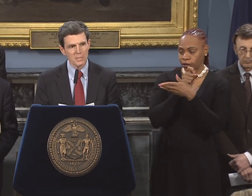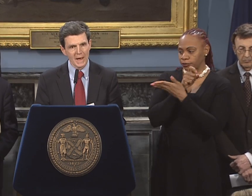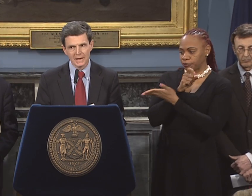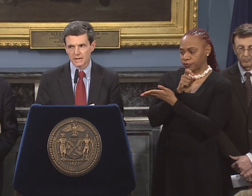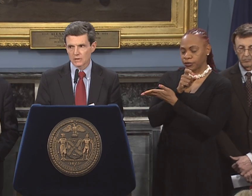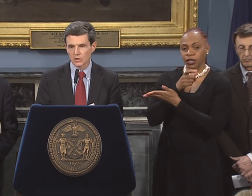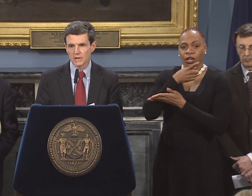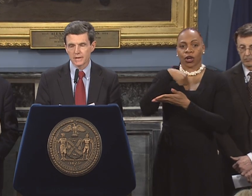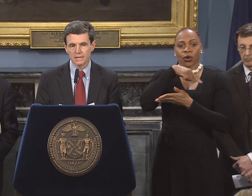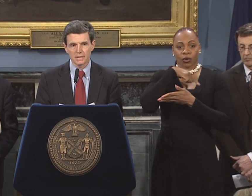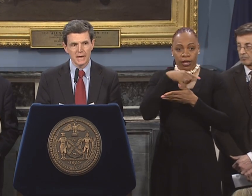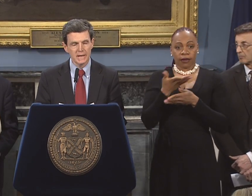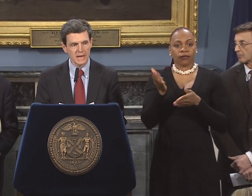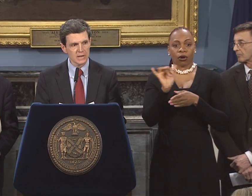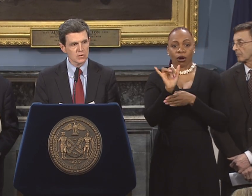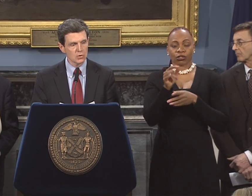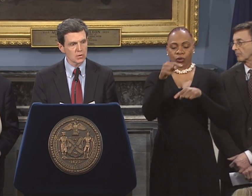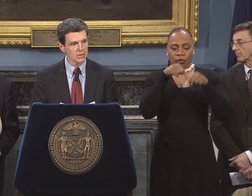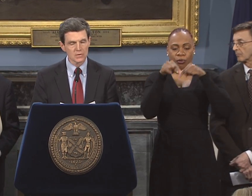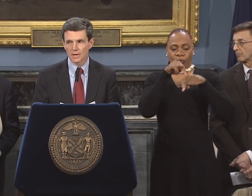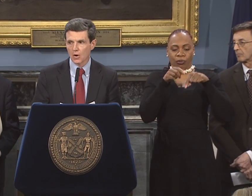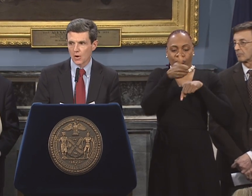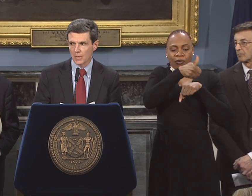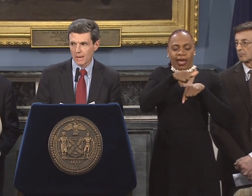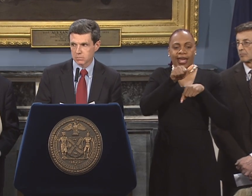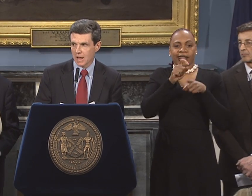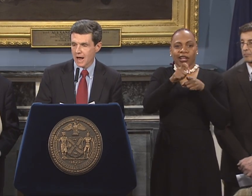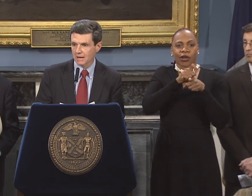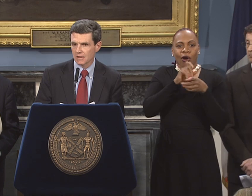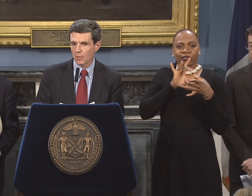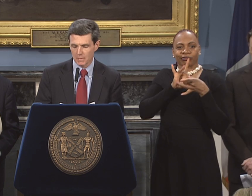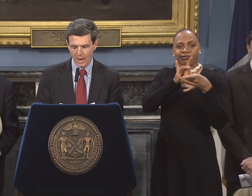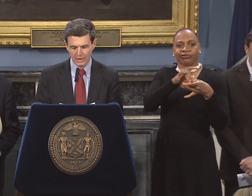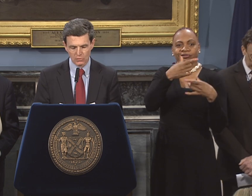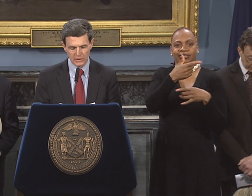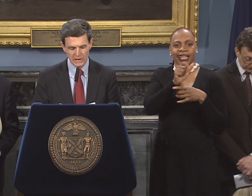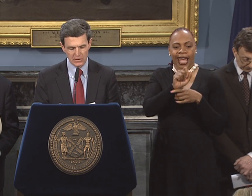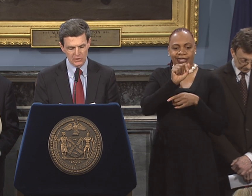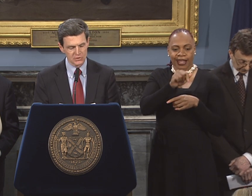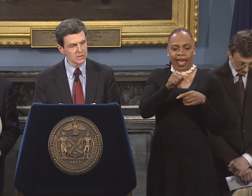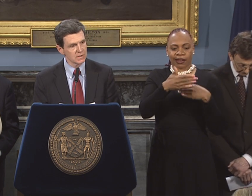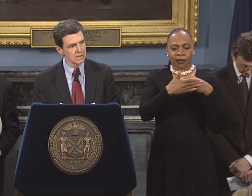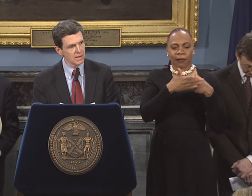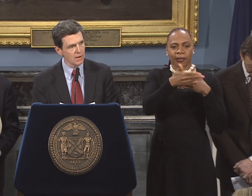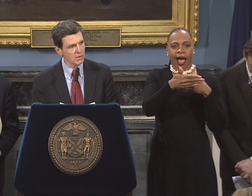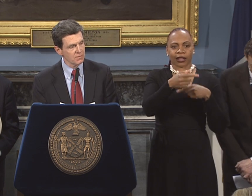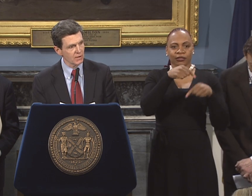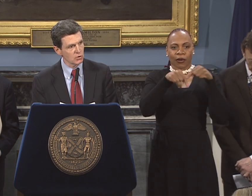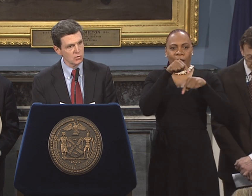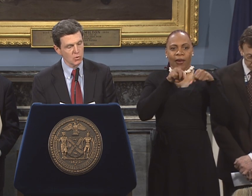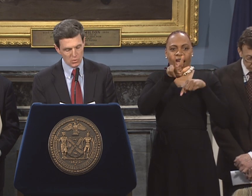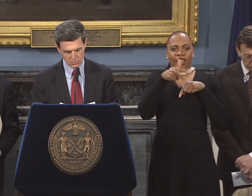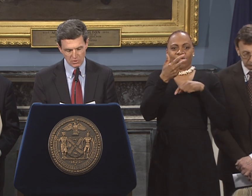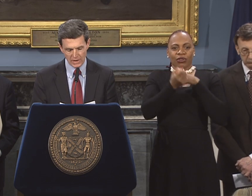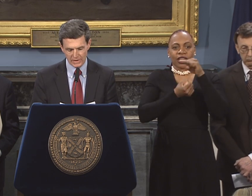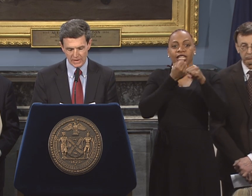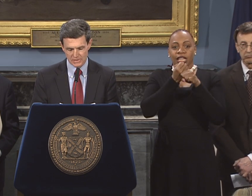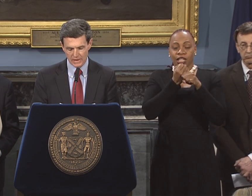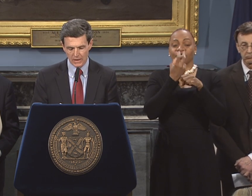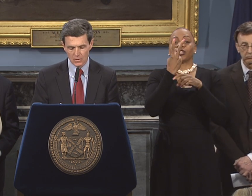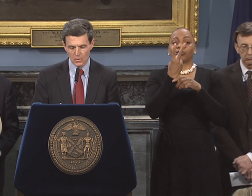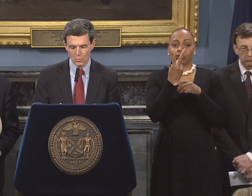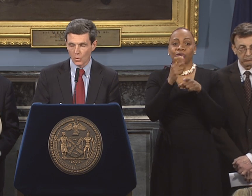We've gone back and looked at any gas calls on that block going back 3 years, and we found 2 calls